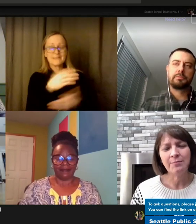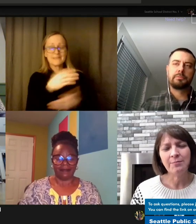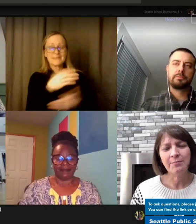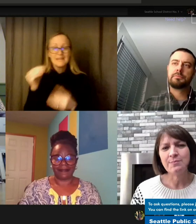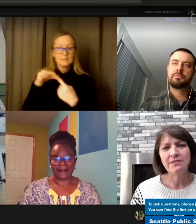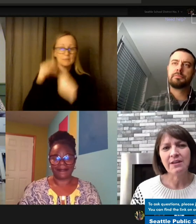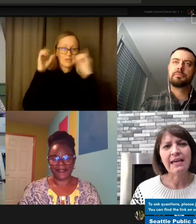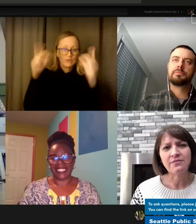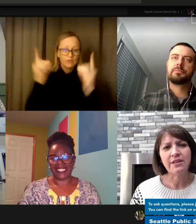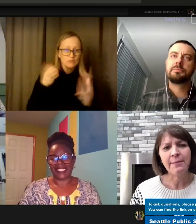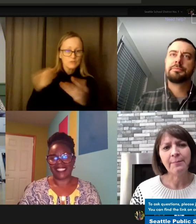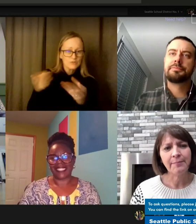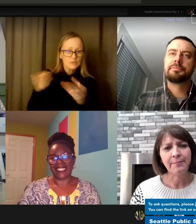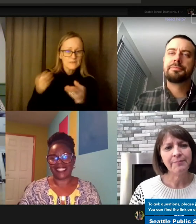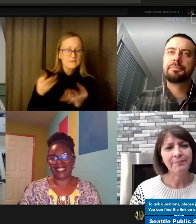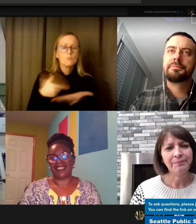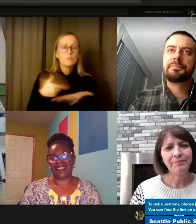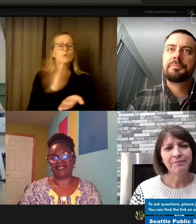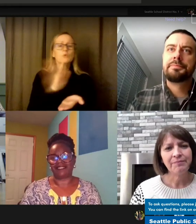piece of advice for them?